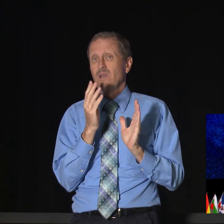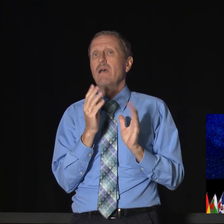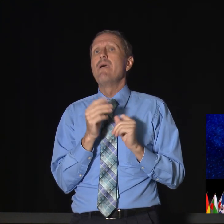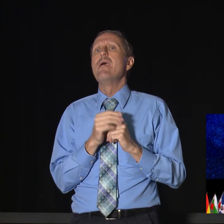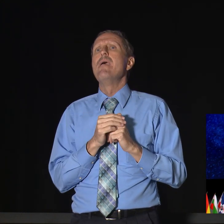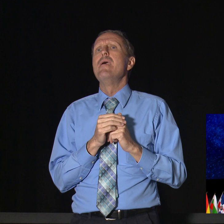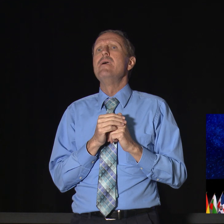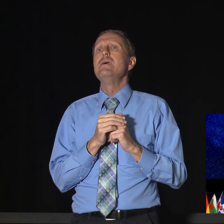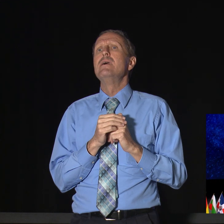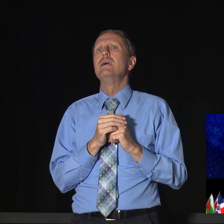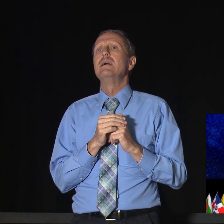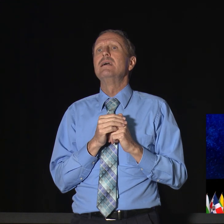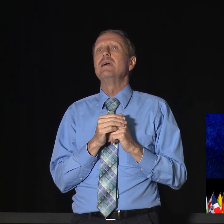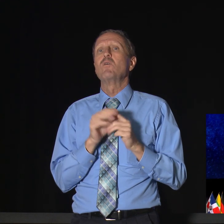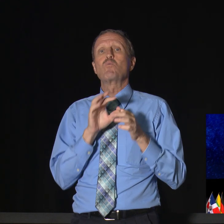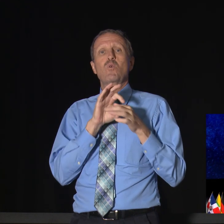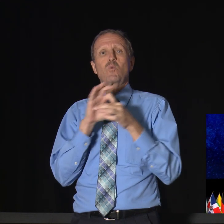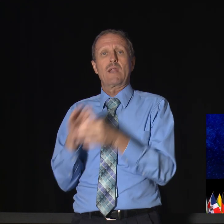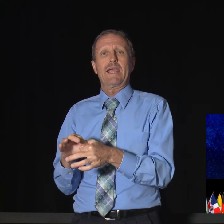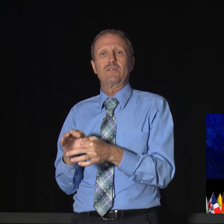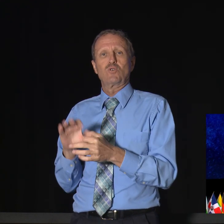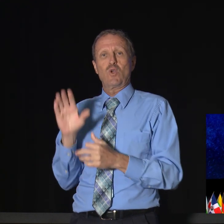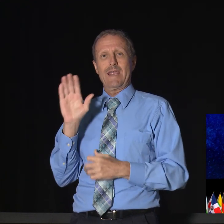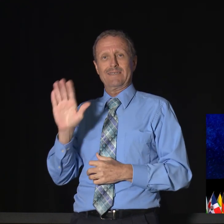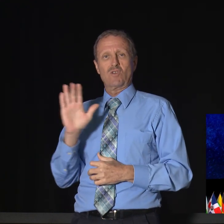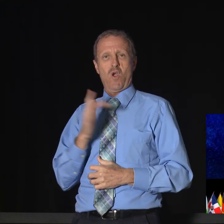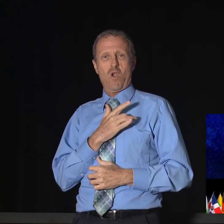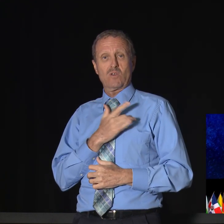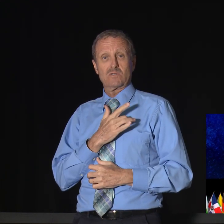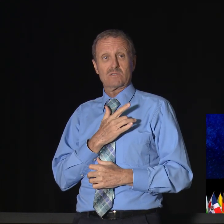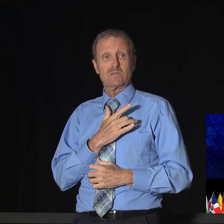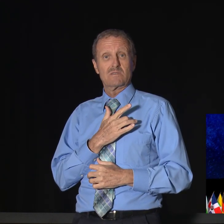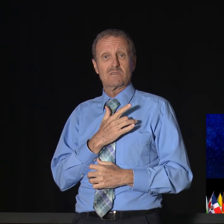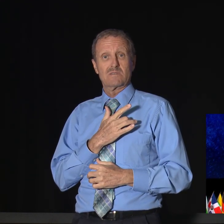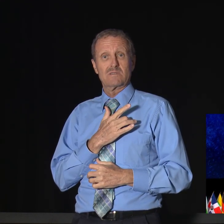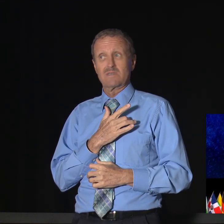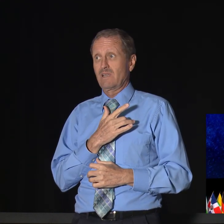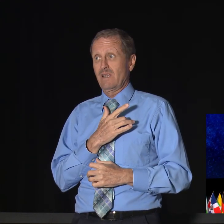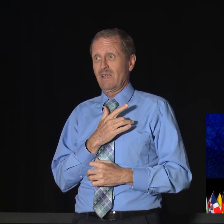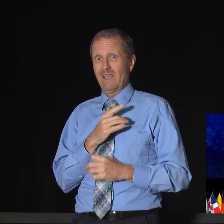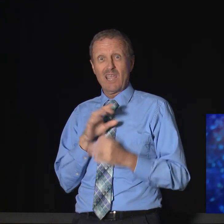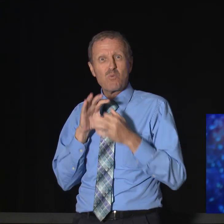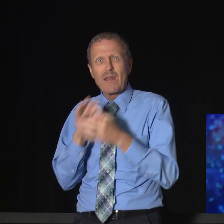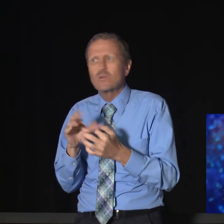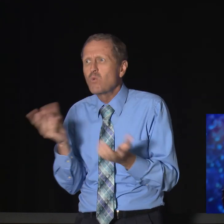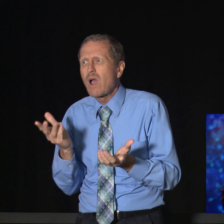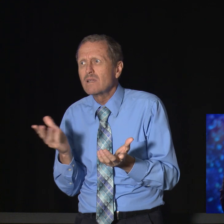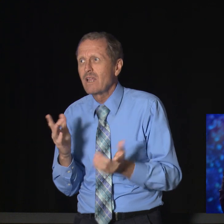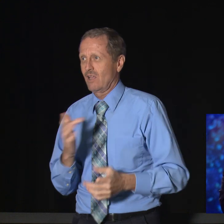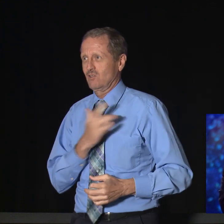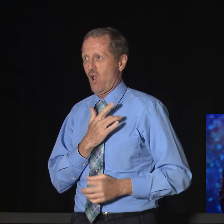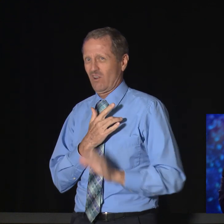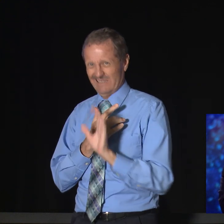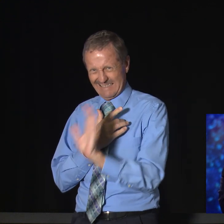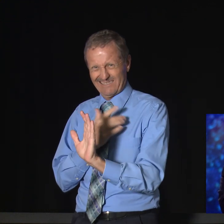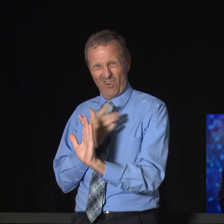dealt with his heart. It dealt with his what?